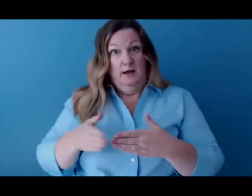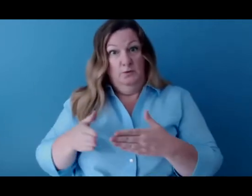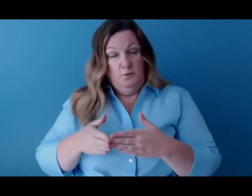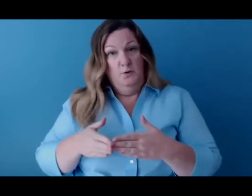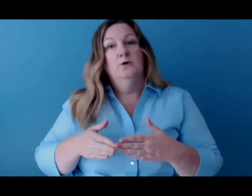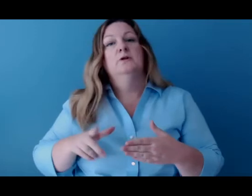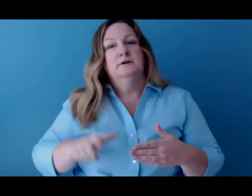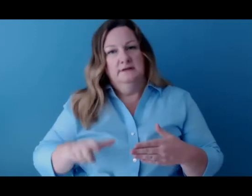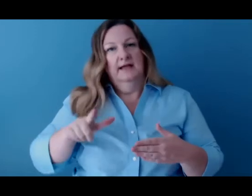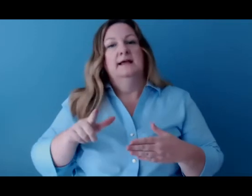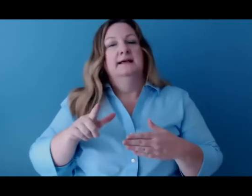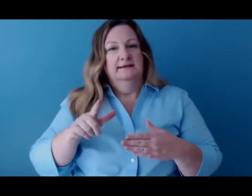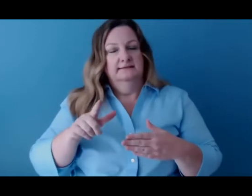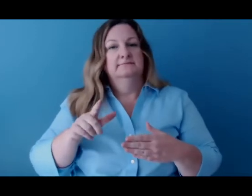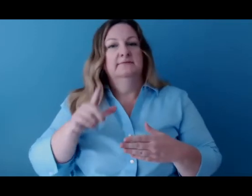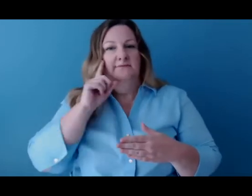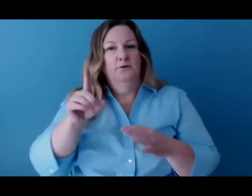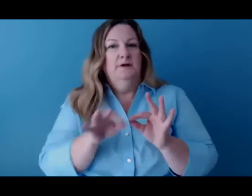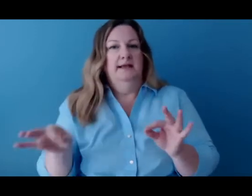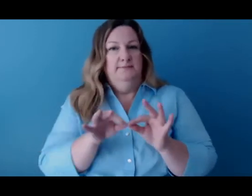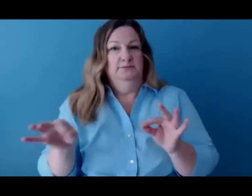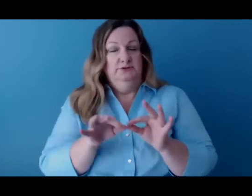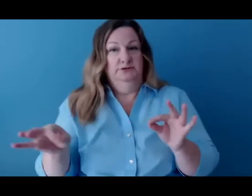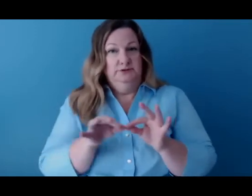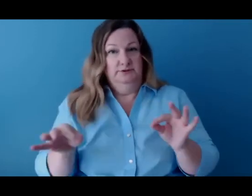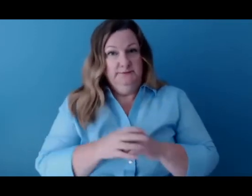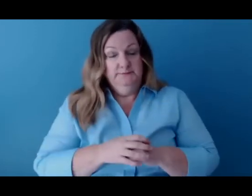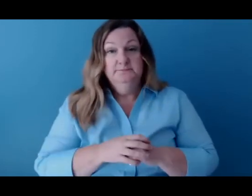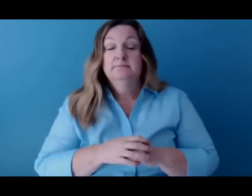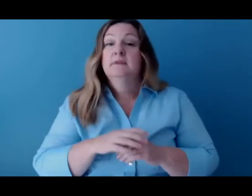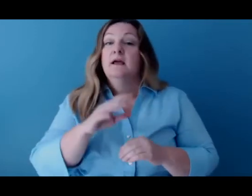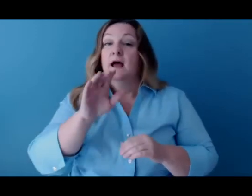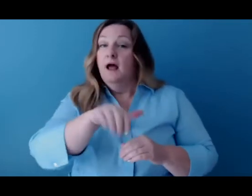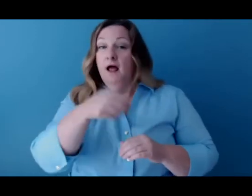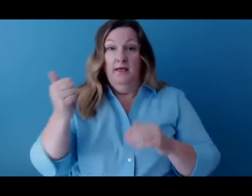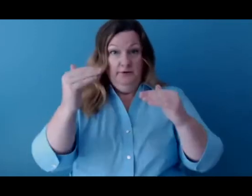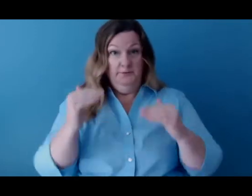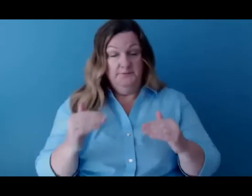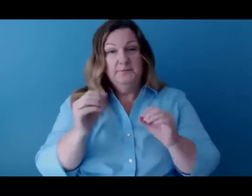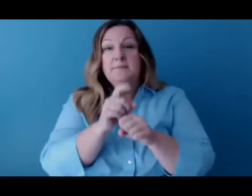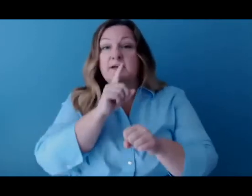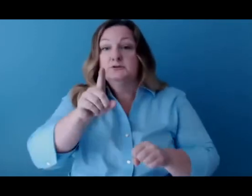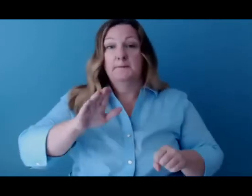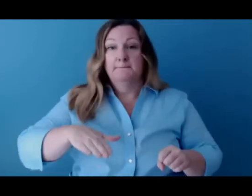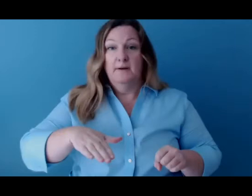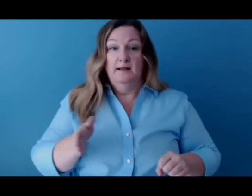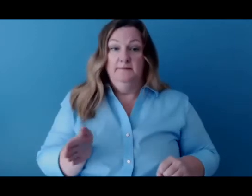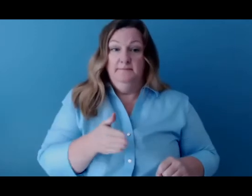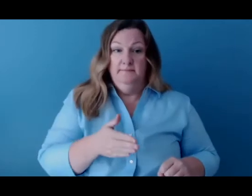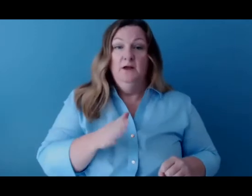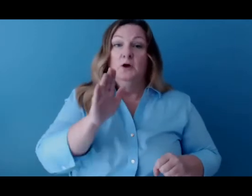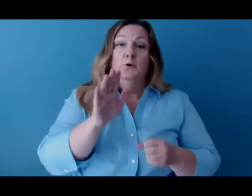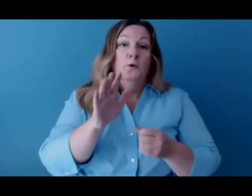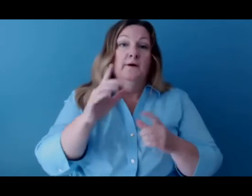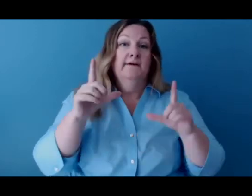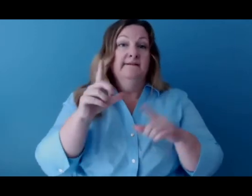next housekeeping item I want to go through is just noticing that your mic and video is turned off, and if you will keep it that way, just so that we can ensure